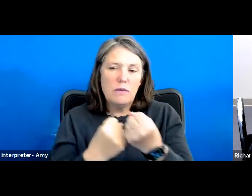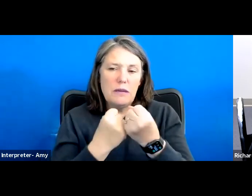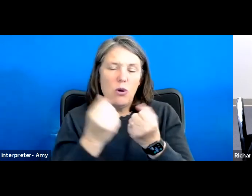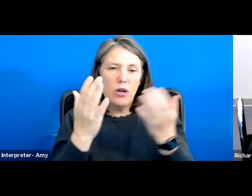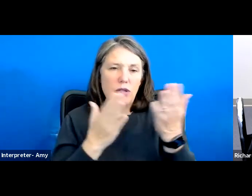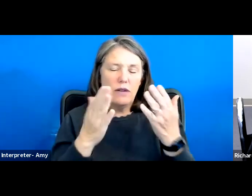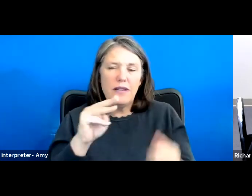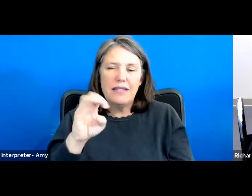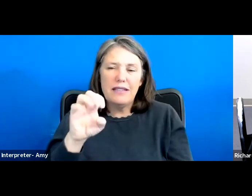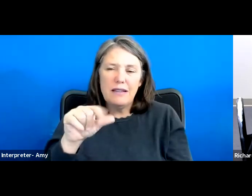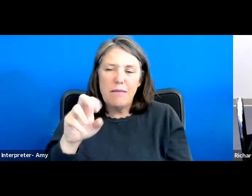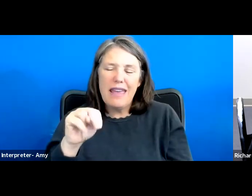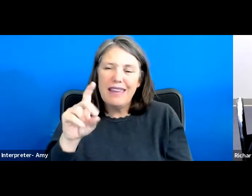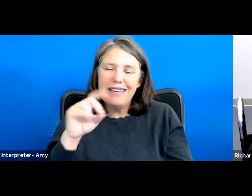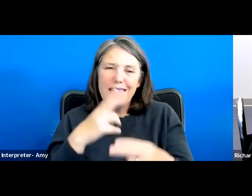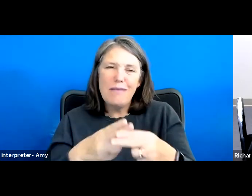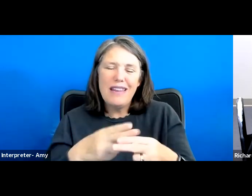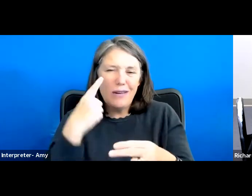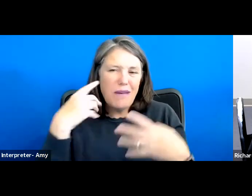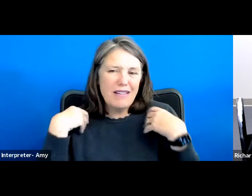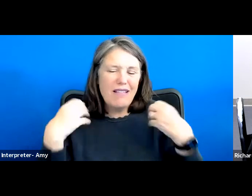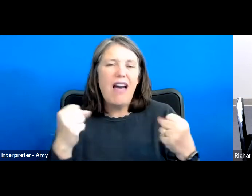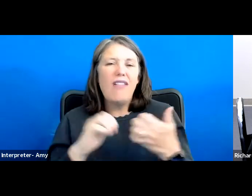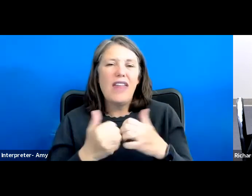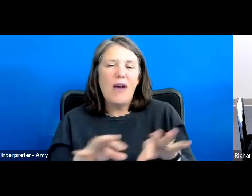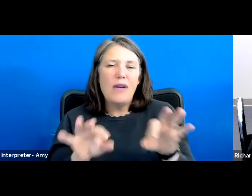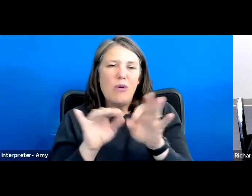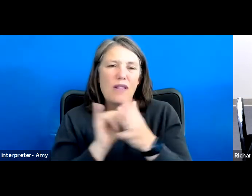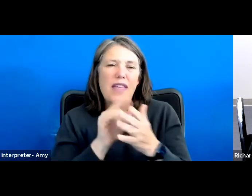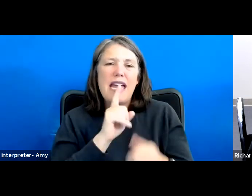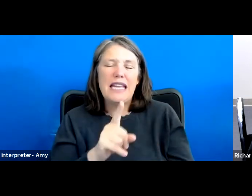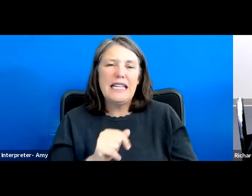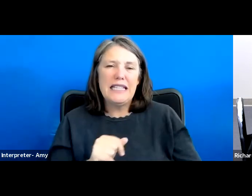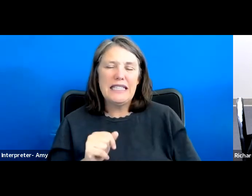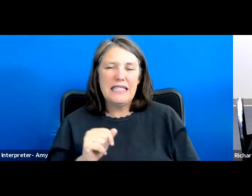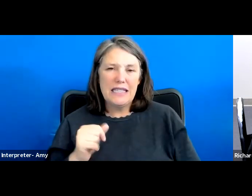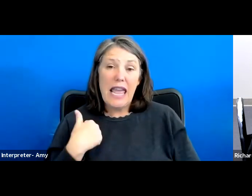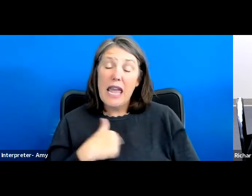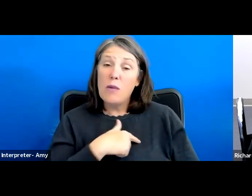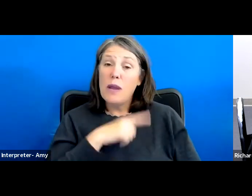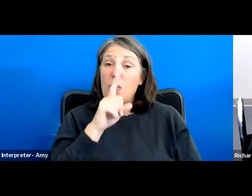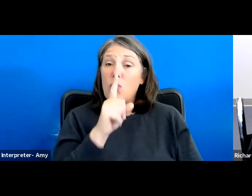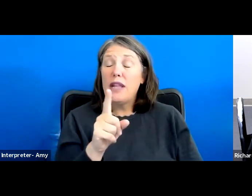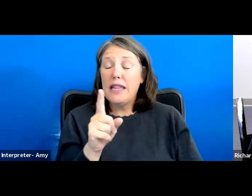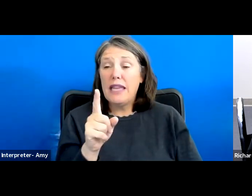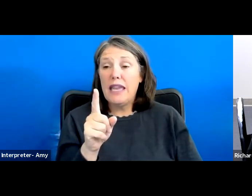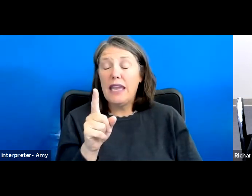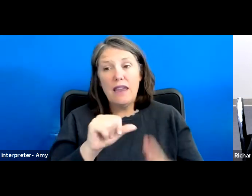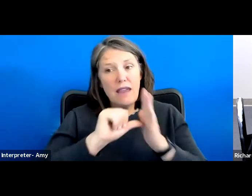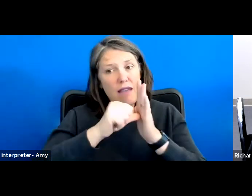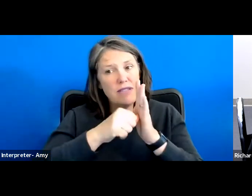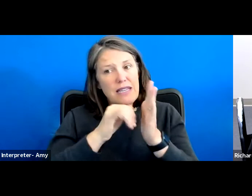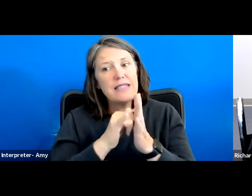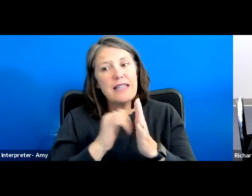Megan talked a little bit about the mental health and how important that is. And we really emphasize